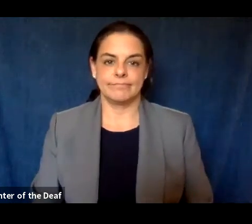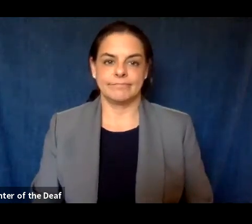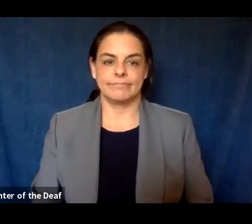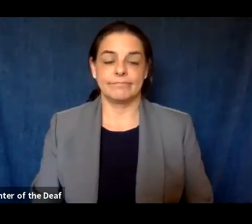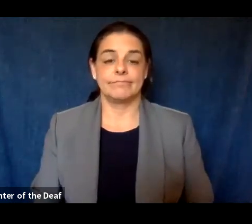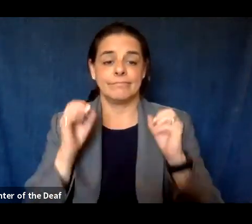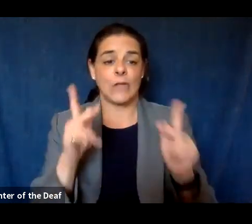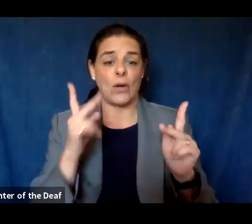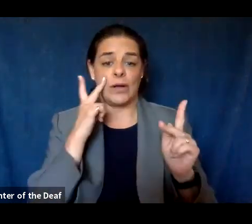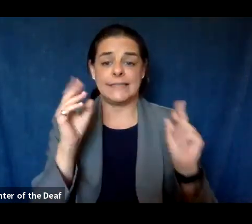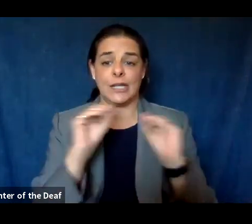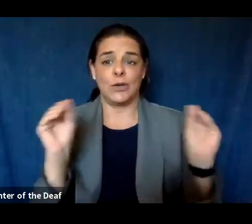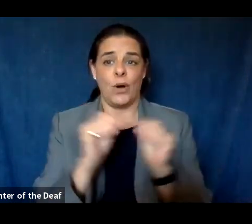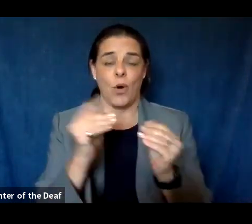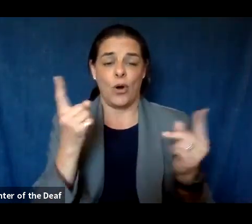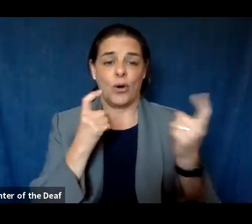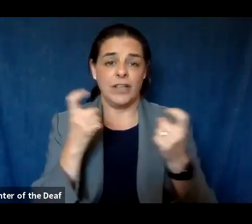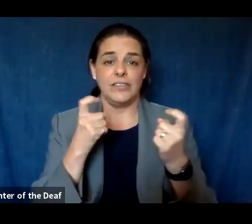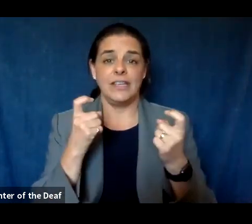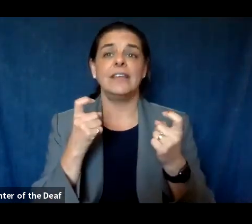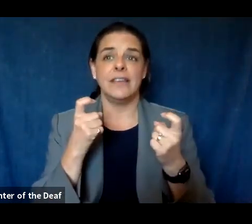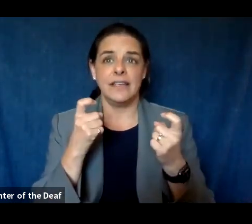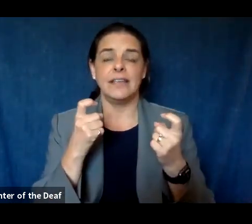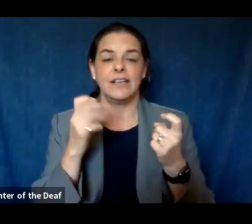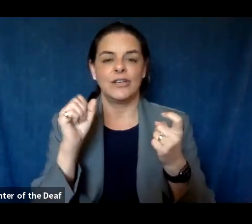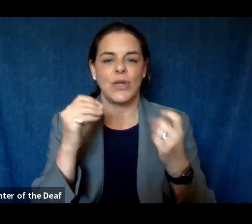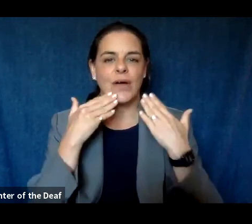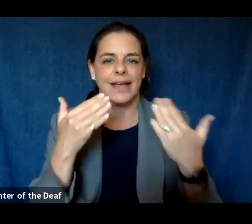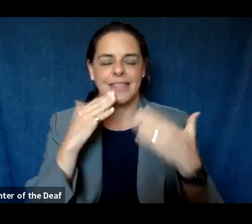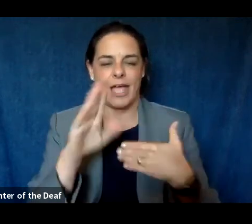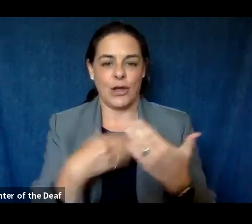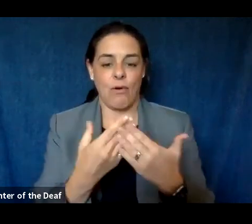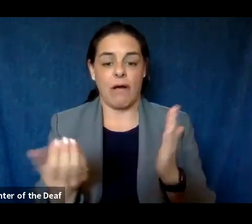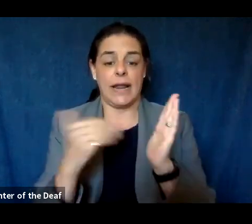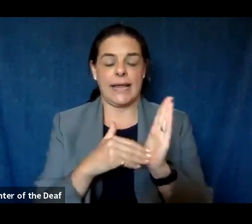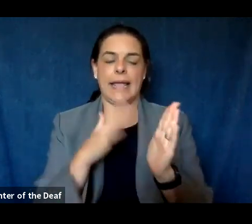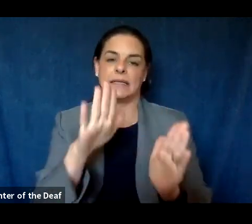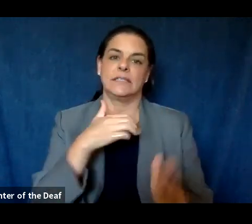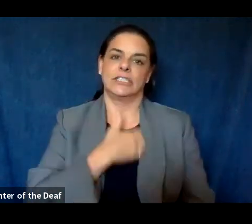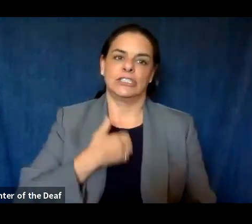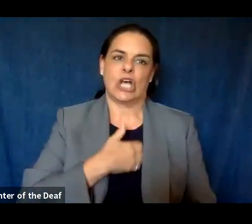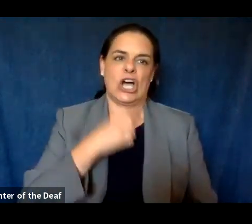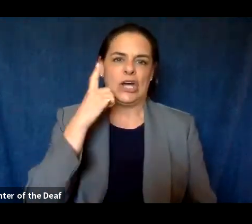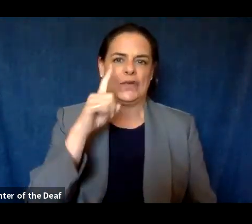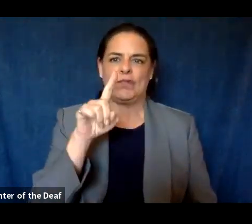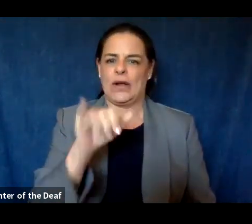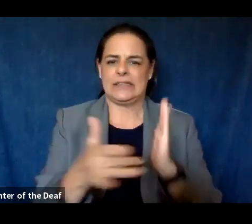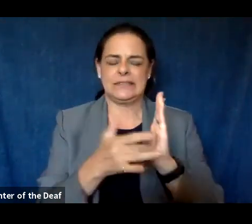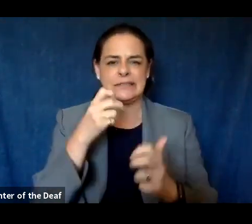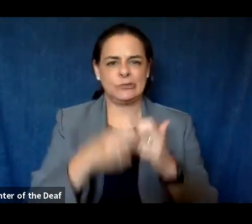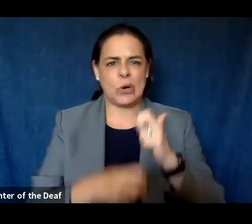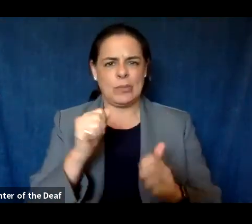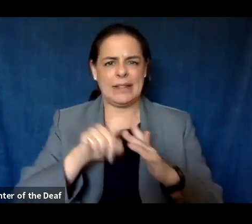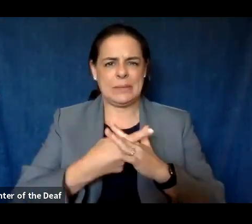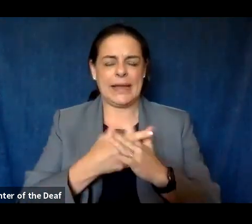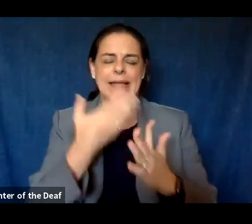All right, not seeing any more questions coming into the chat feature. So thank you all. And once again, we apologize for the tech issue we had at the beginning.